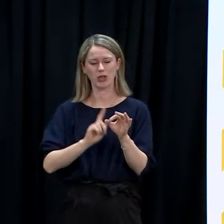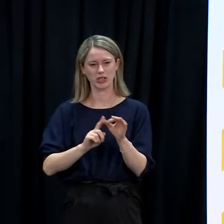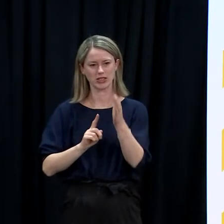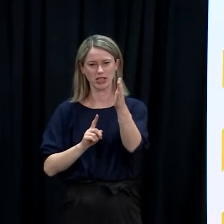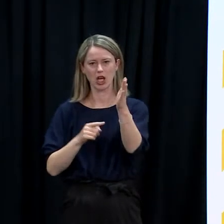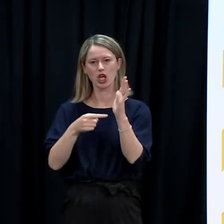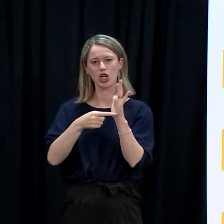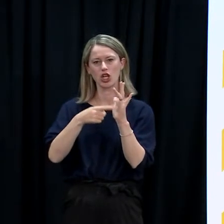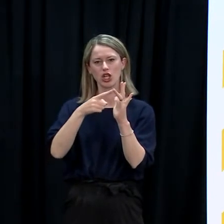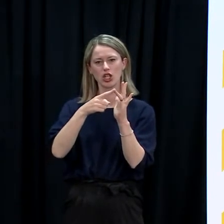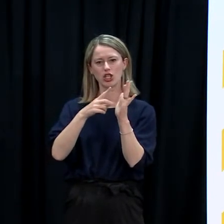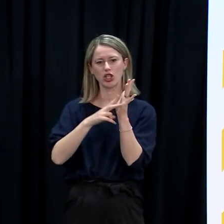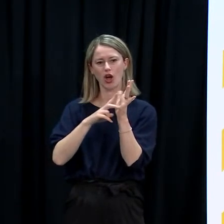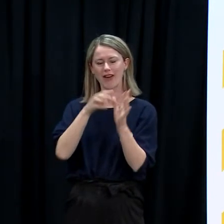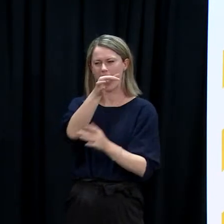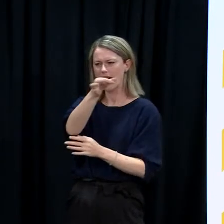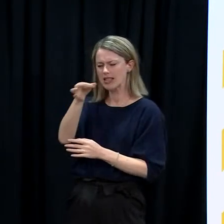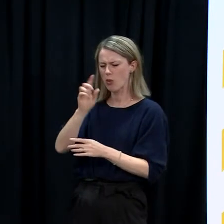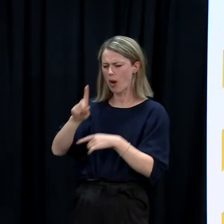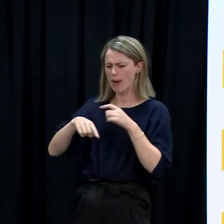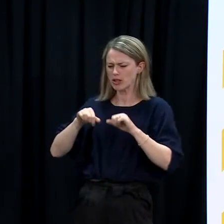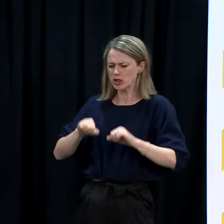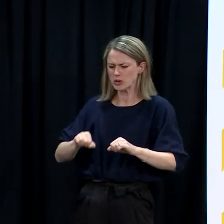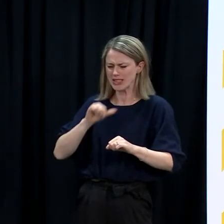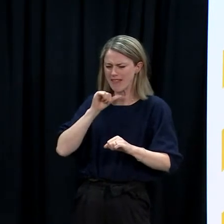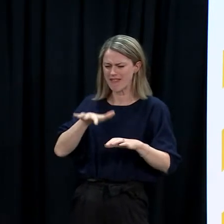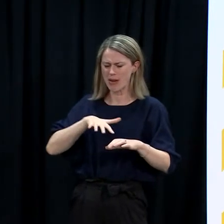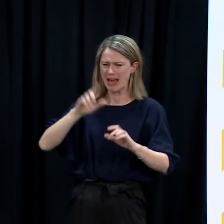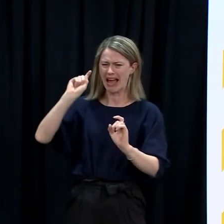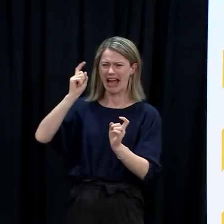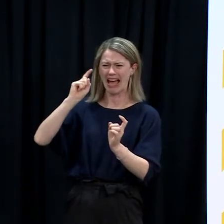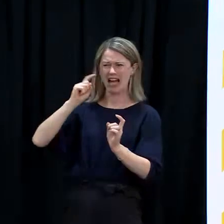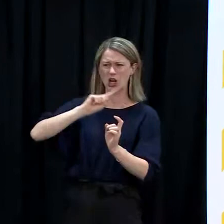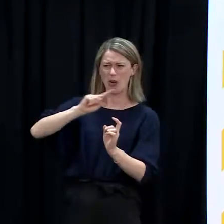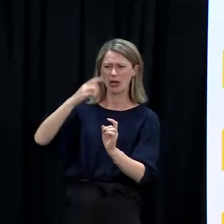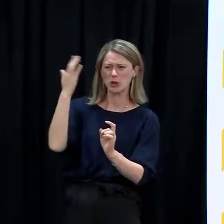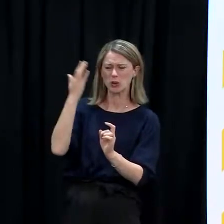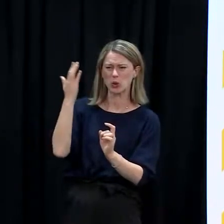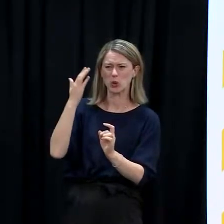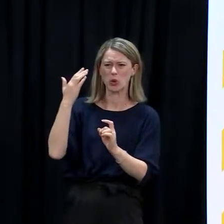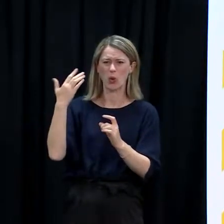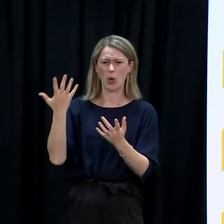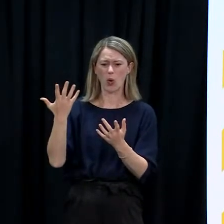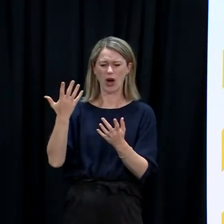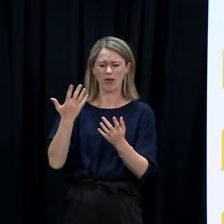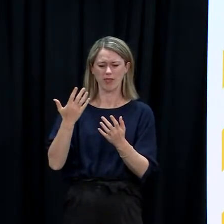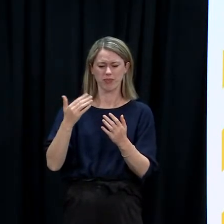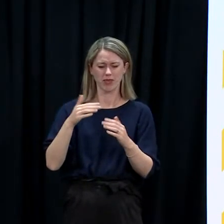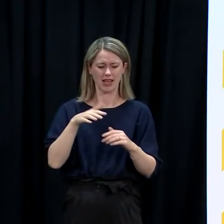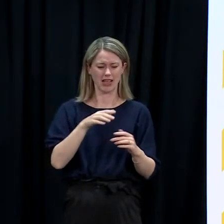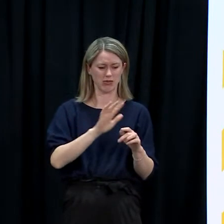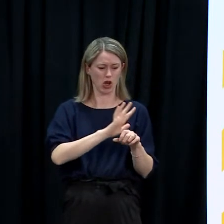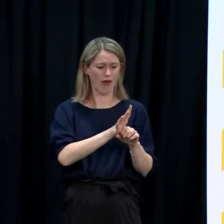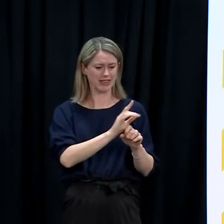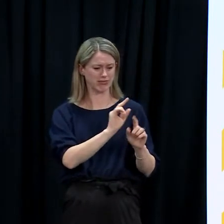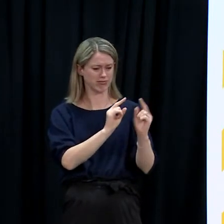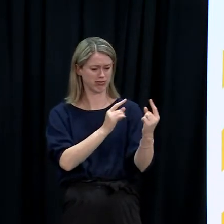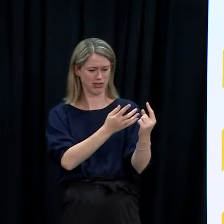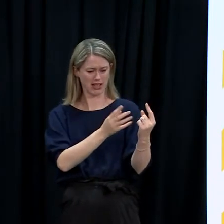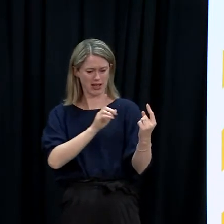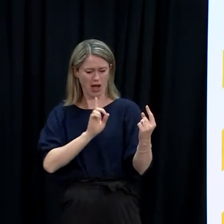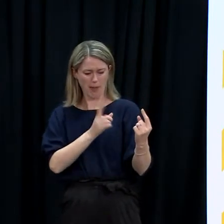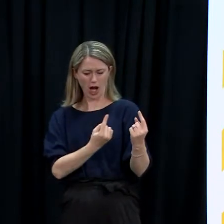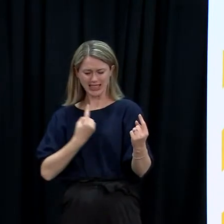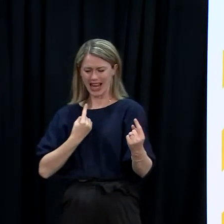what provisions are in place for students whose families might be too anxious about them returning or if they're isolating as a close contact? For those senior secondary